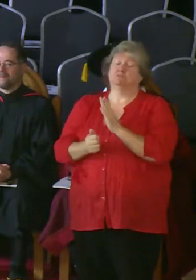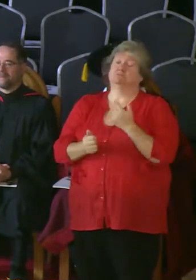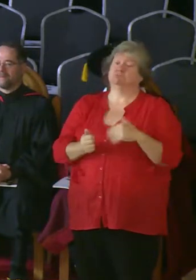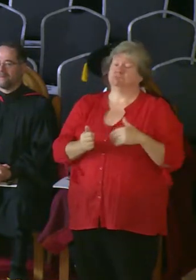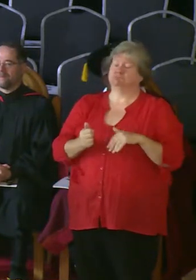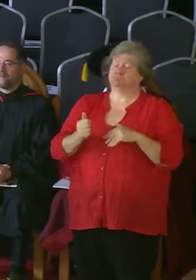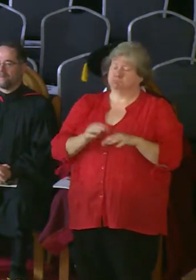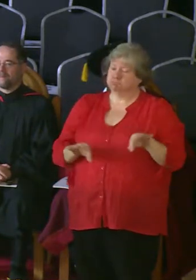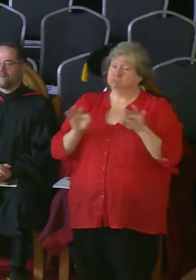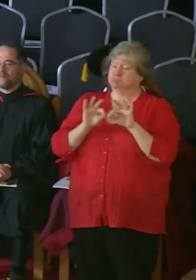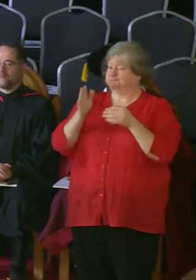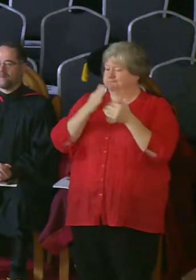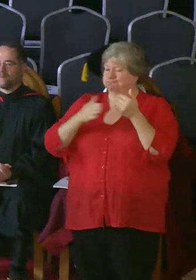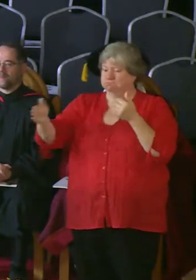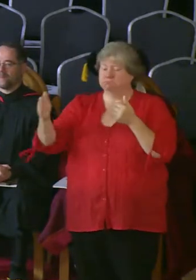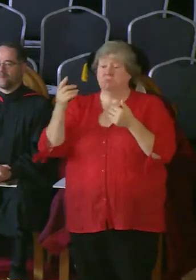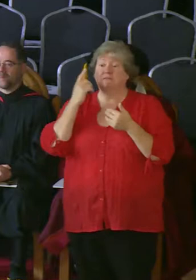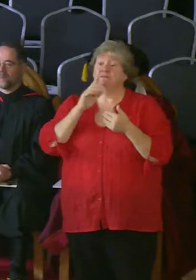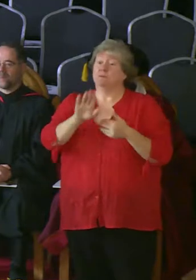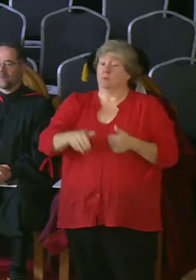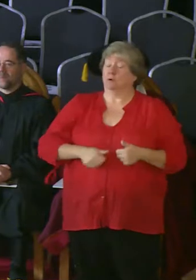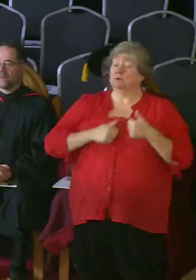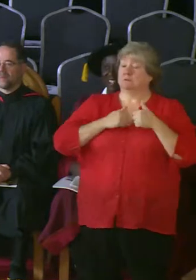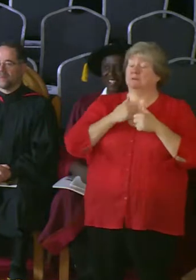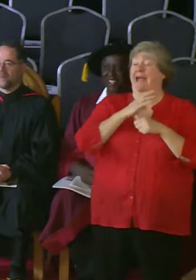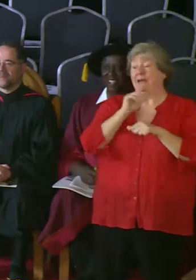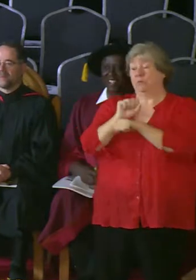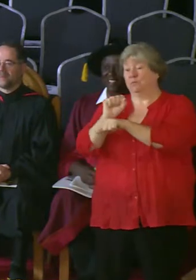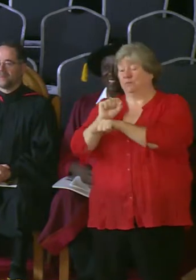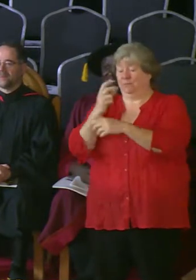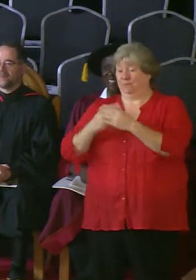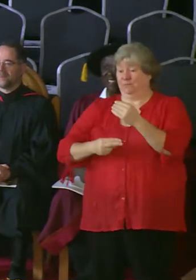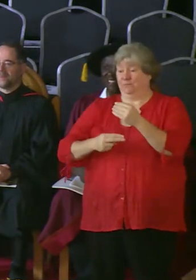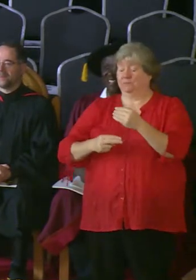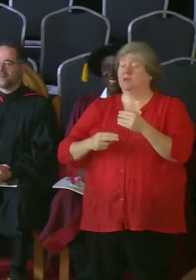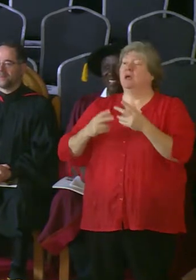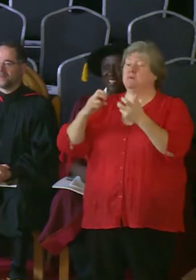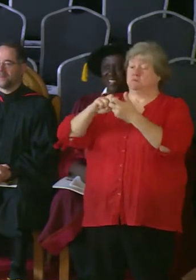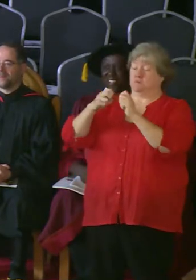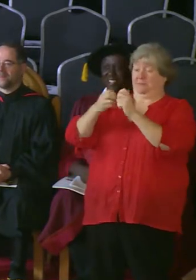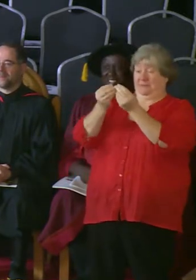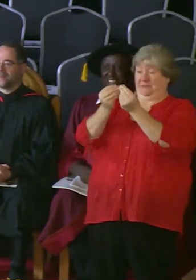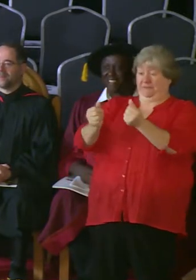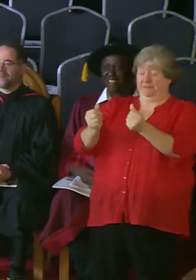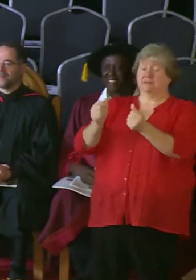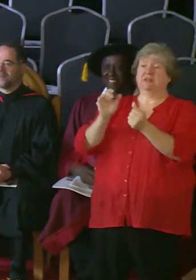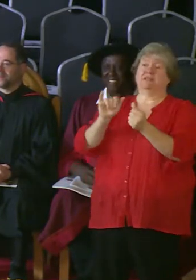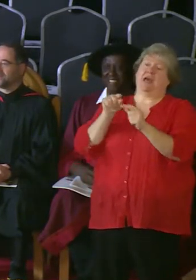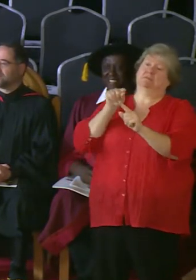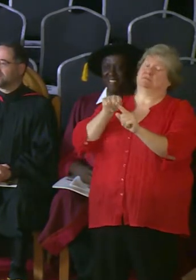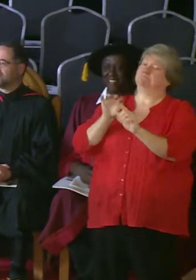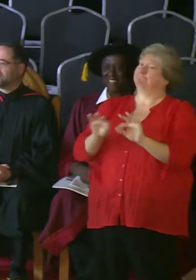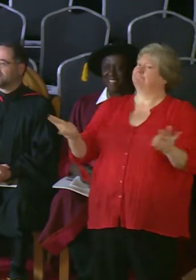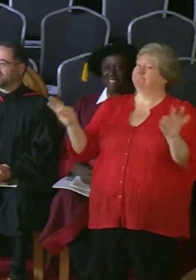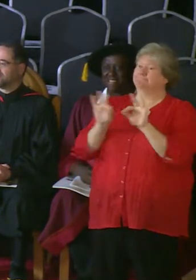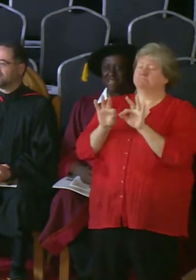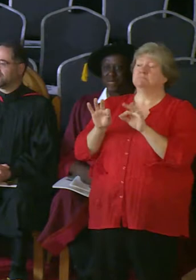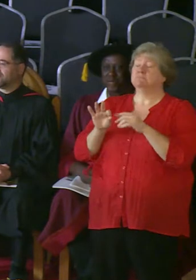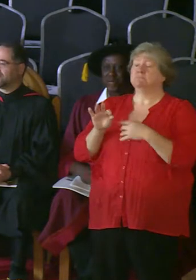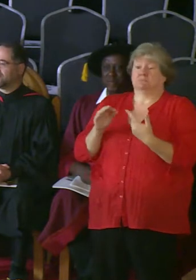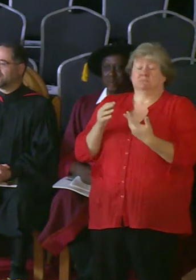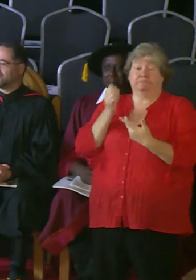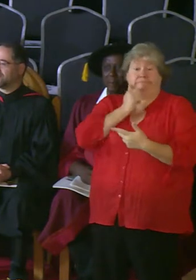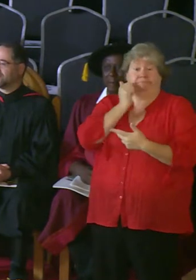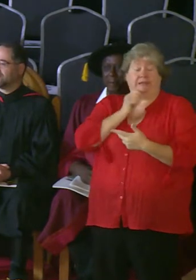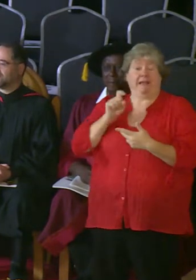career and in your everyday life. Problem solving is such a valuable skill. We all have to make decisions,